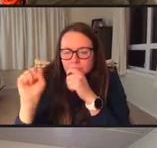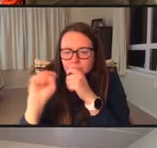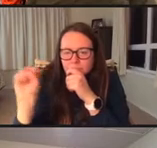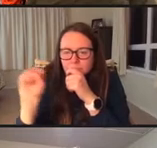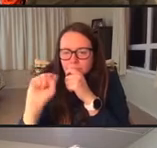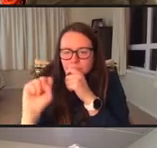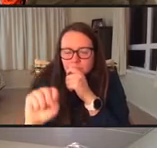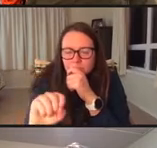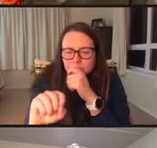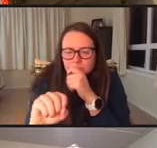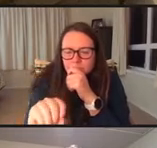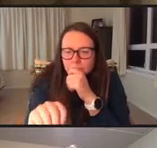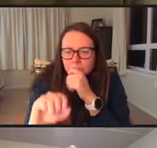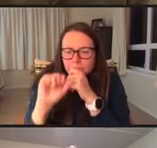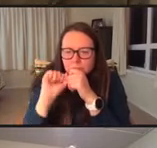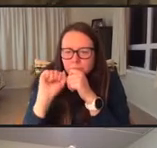That's kind of awesome.